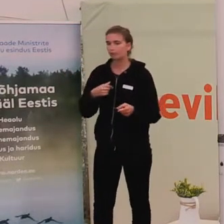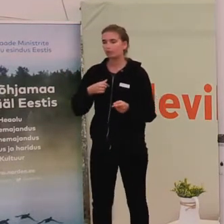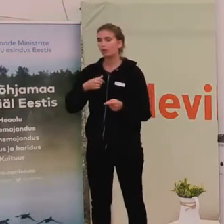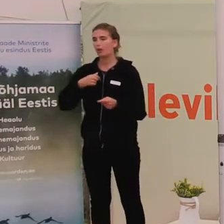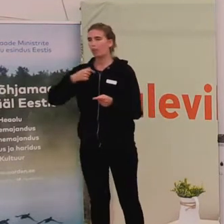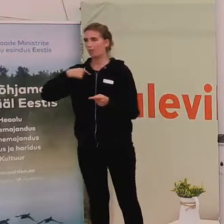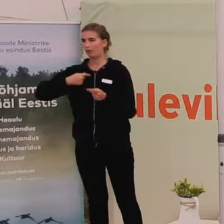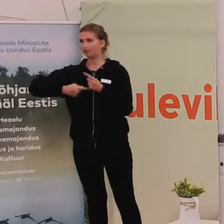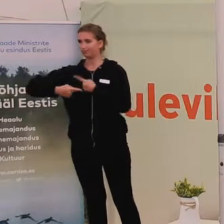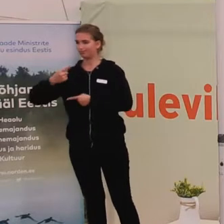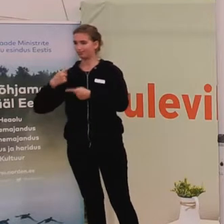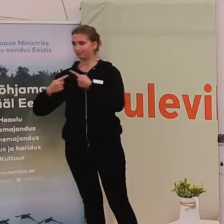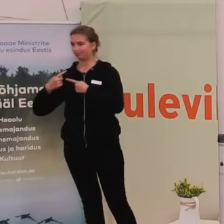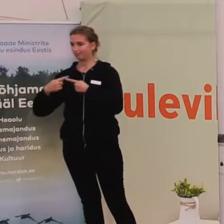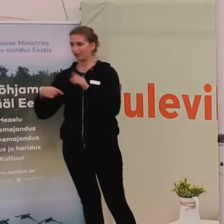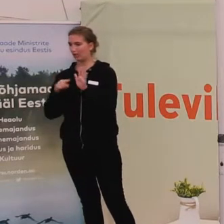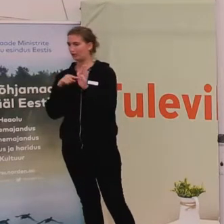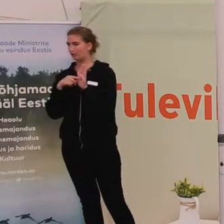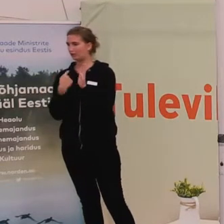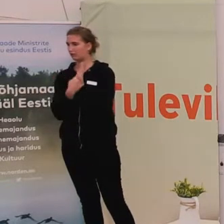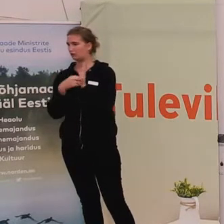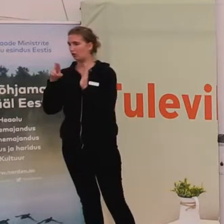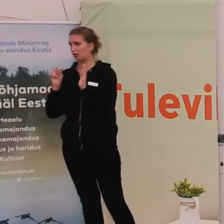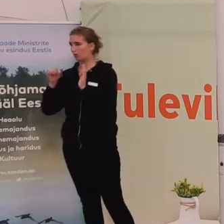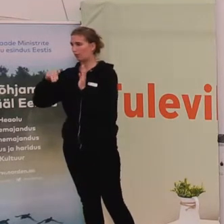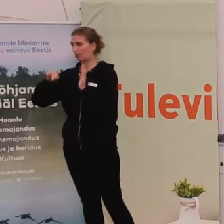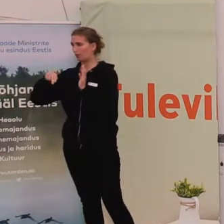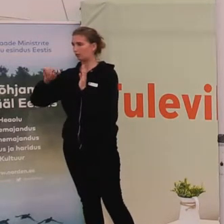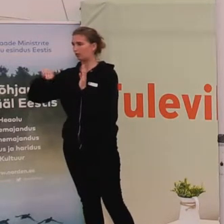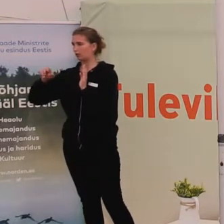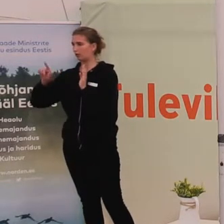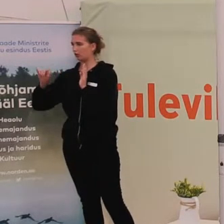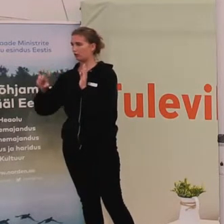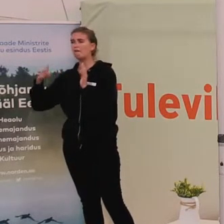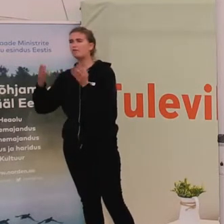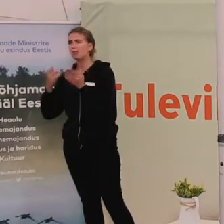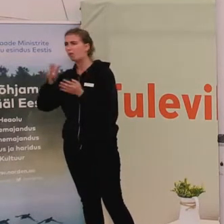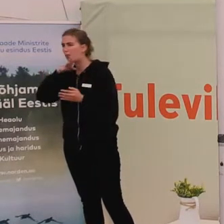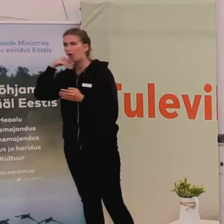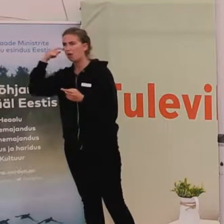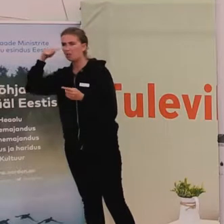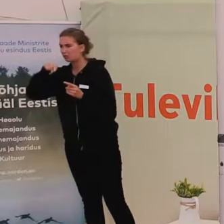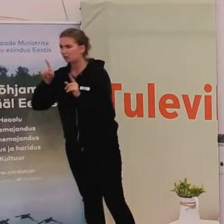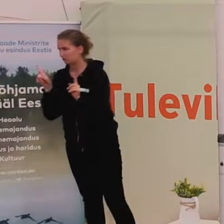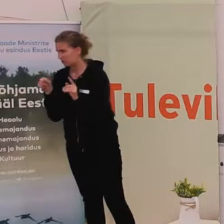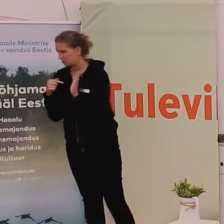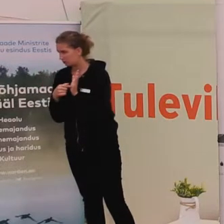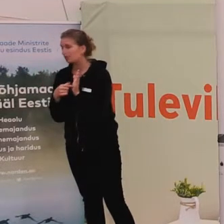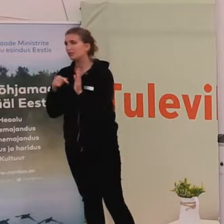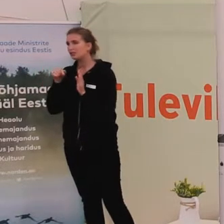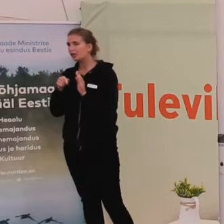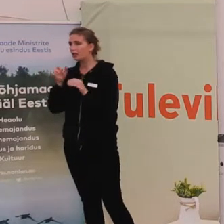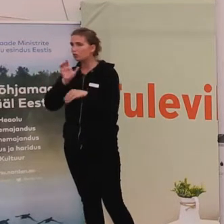this, the definition of capitalism. Perhaps we don't think about it so often. It is basically